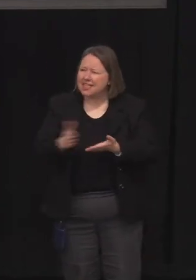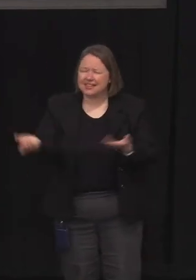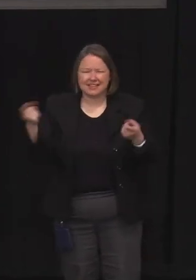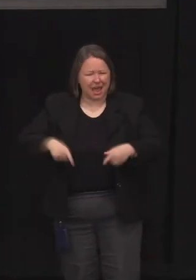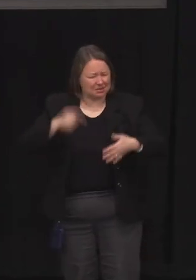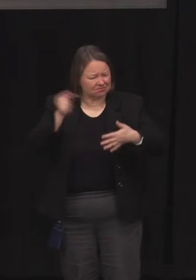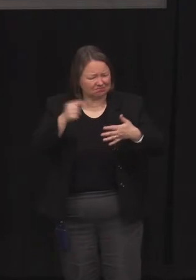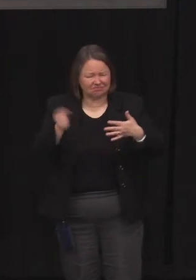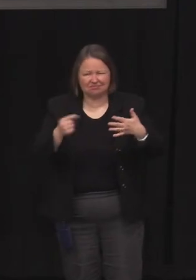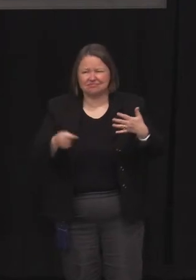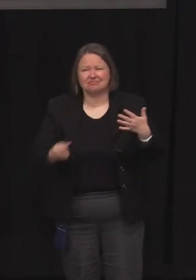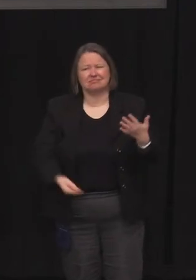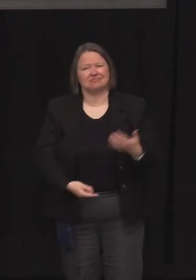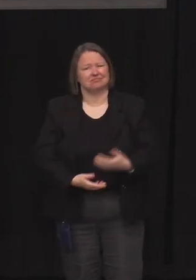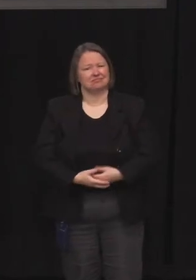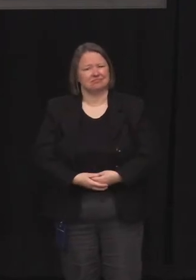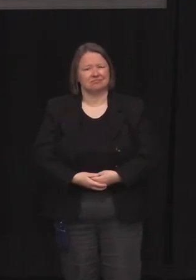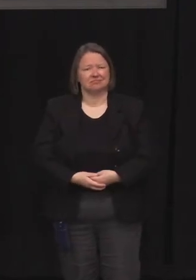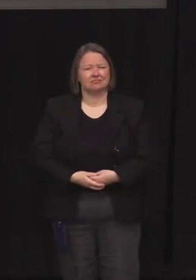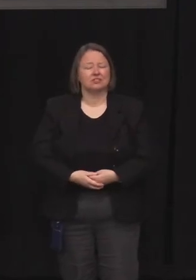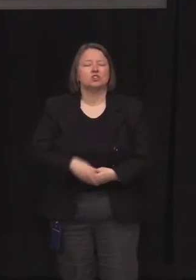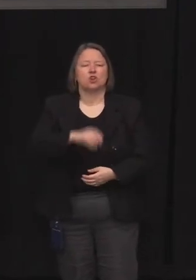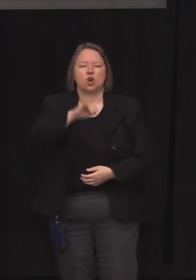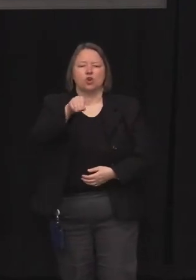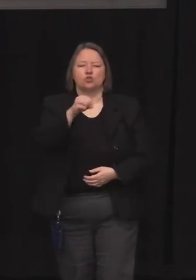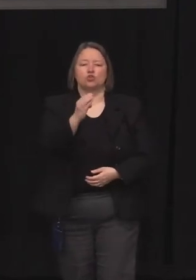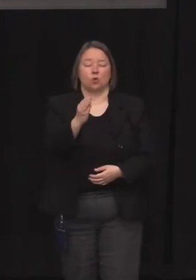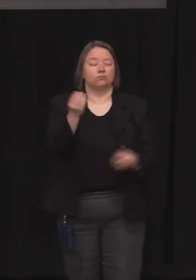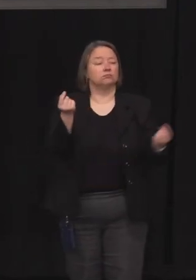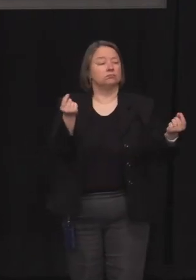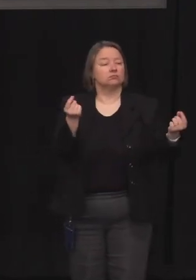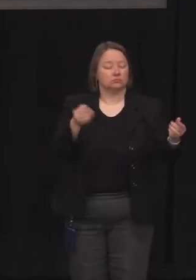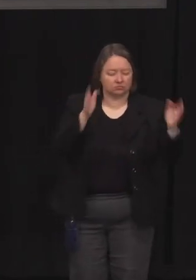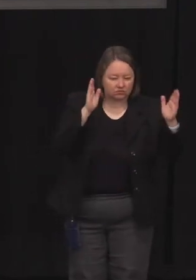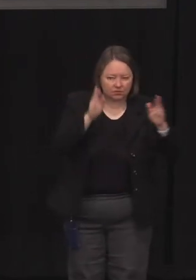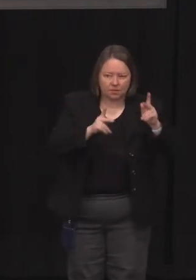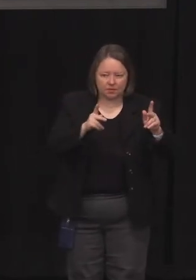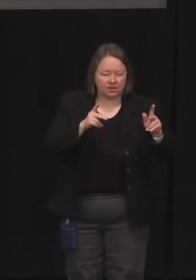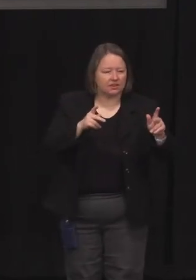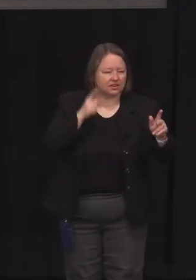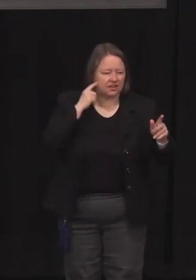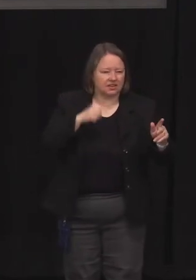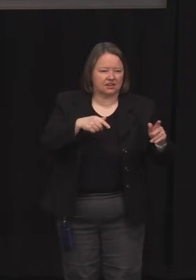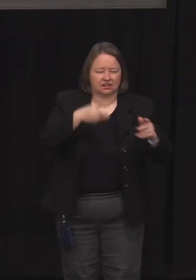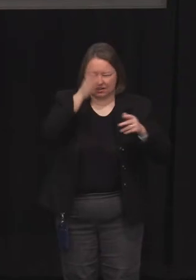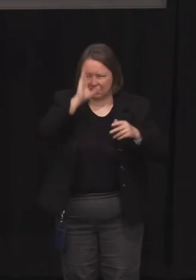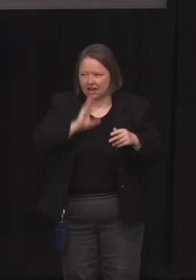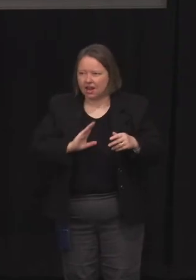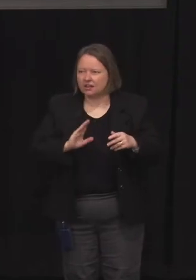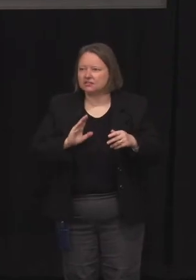happening. And so Joel gathers the attention of the people, and God speaks.